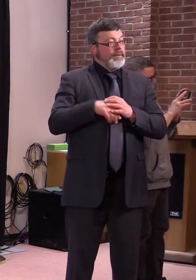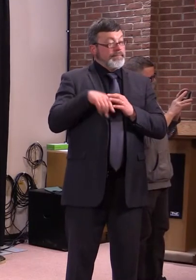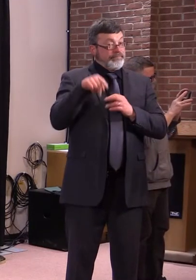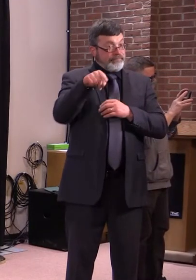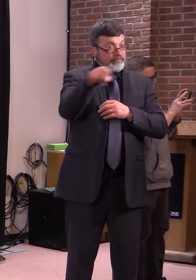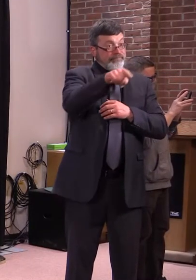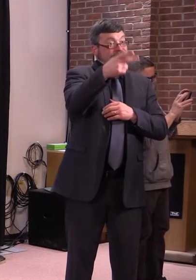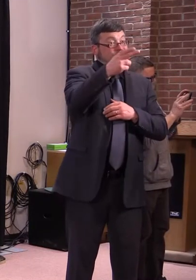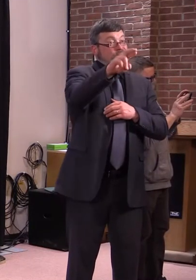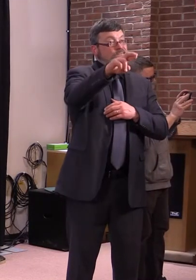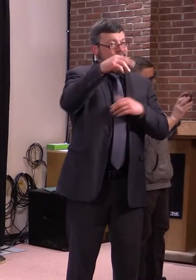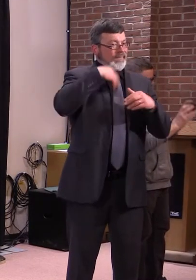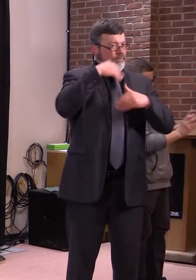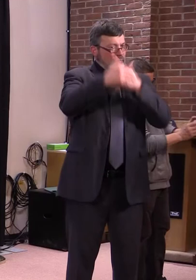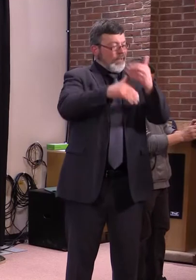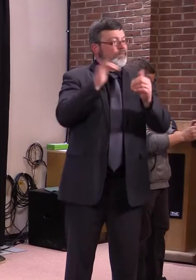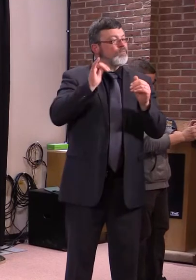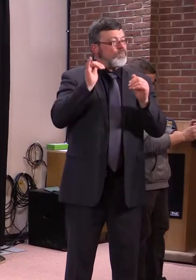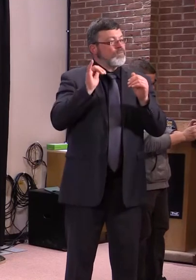with the union and agreed upon.